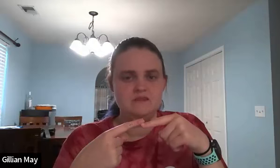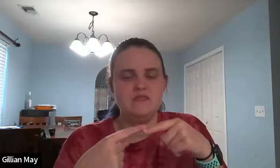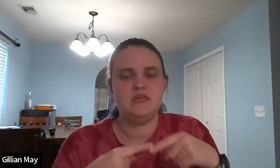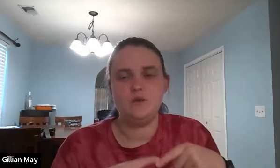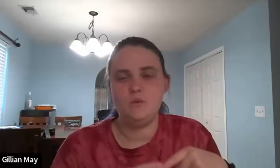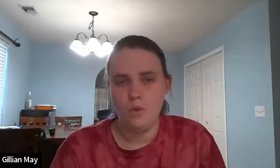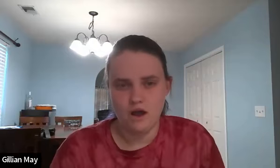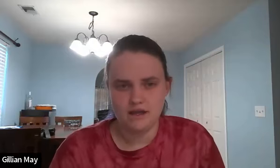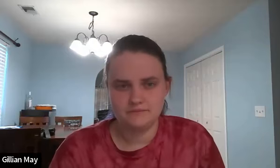and then why,